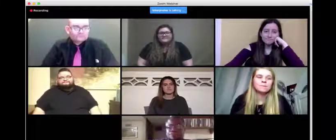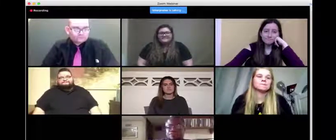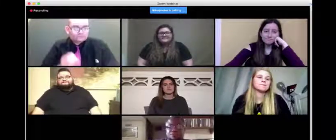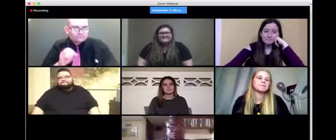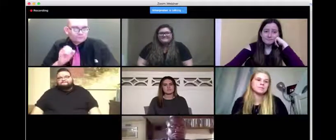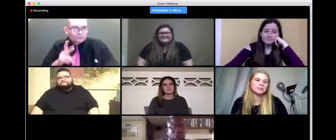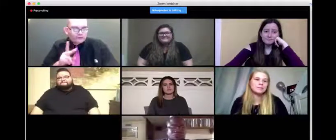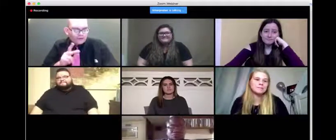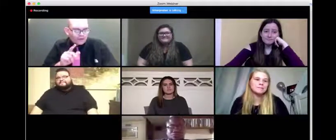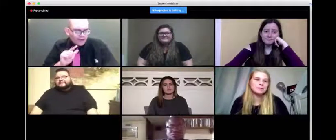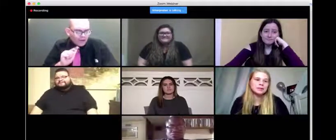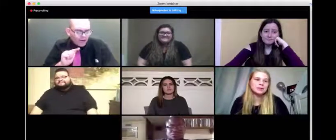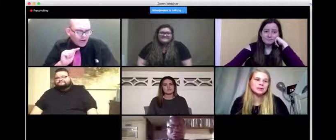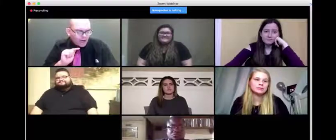Let's ask Blakelyn.